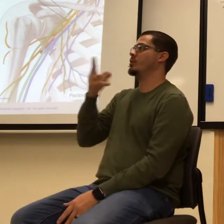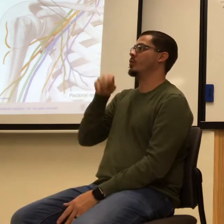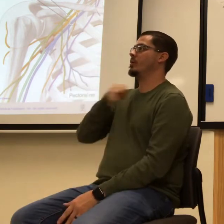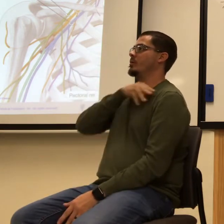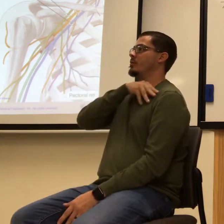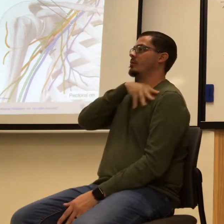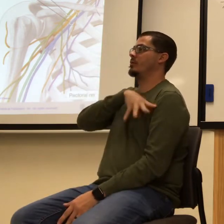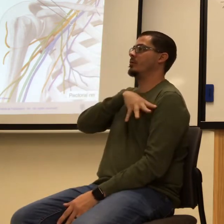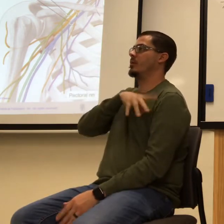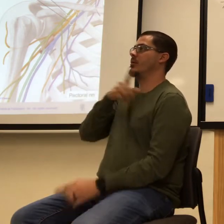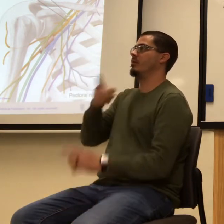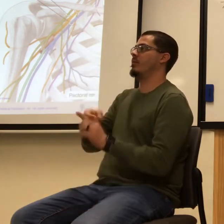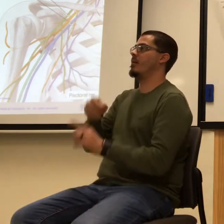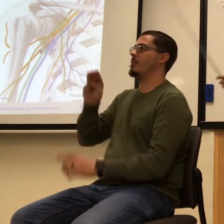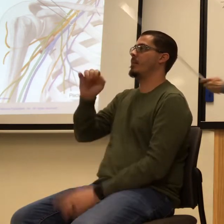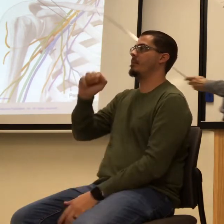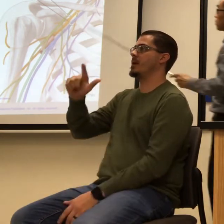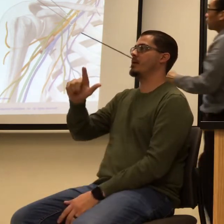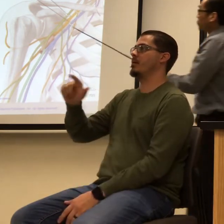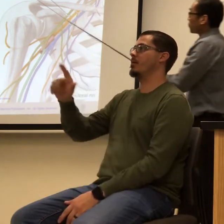the medial and lateral cords.